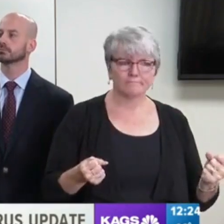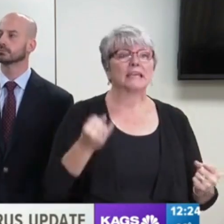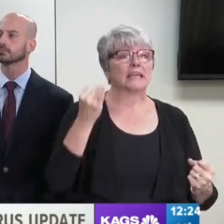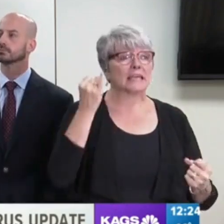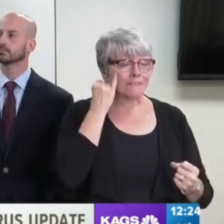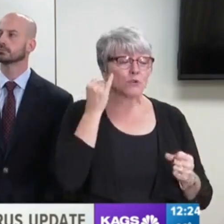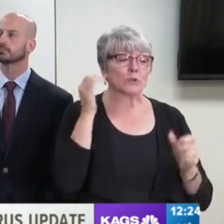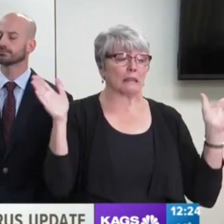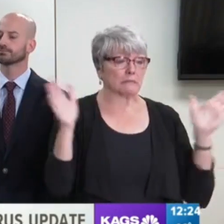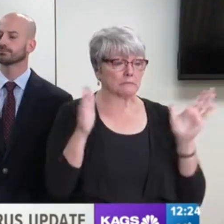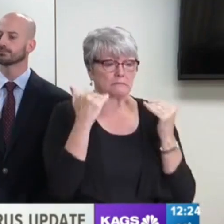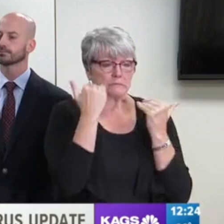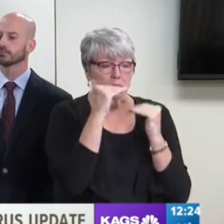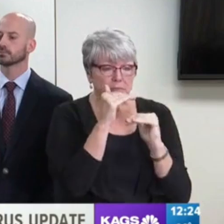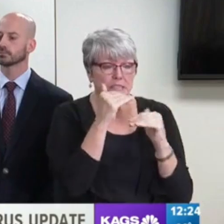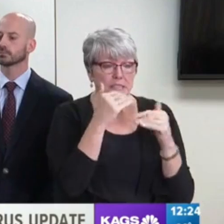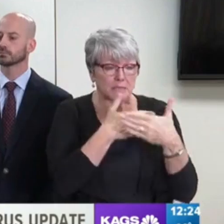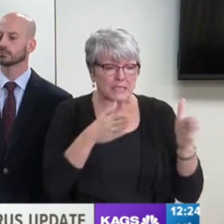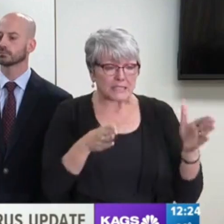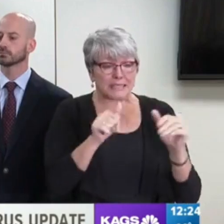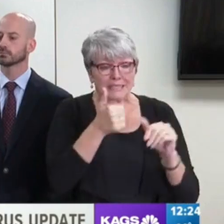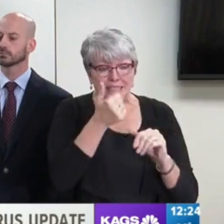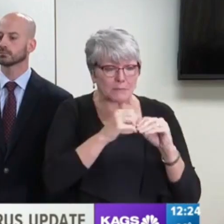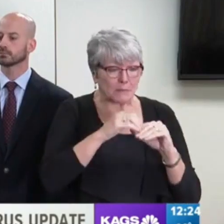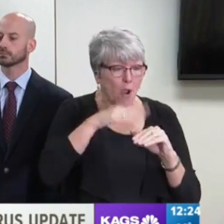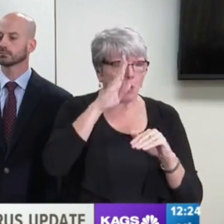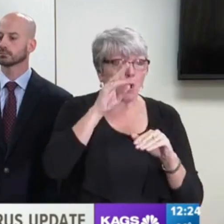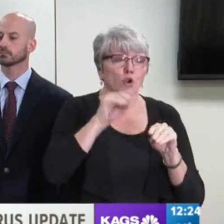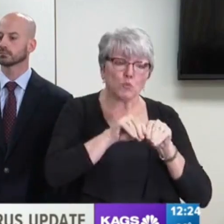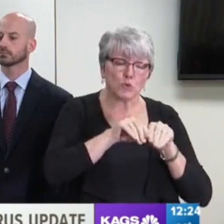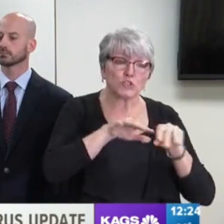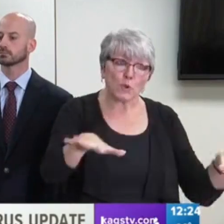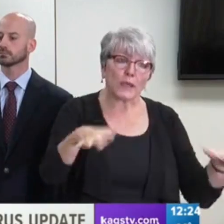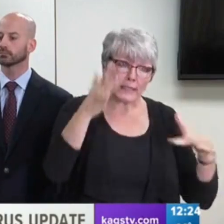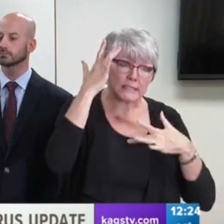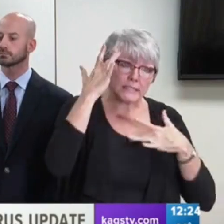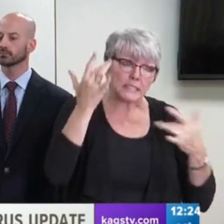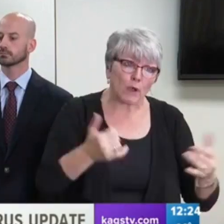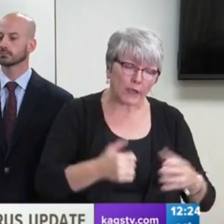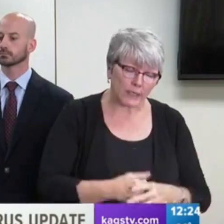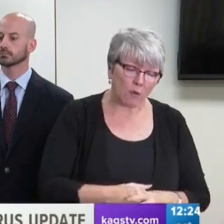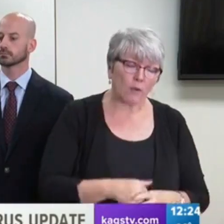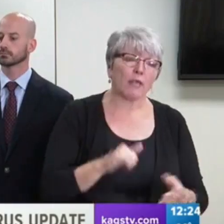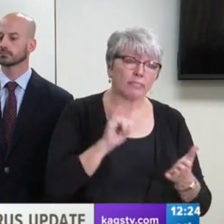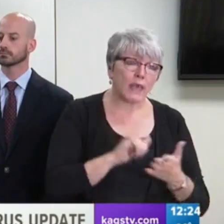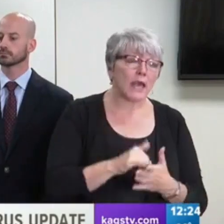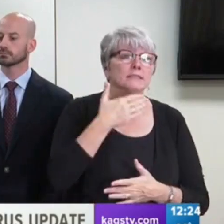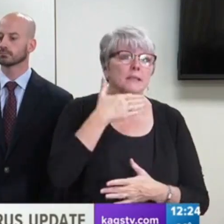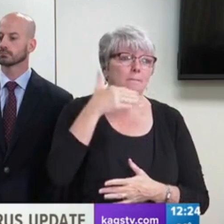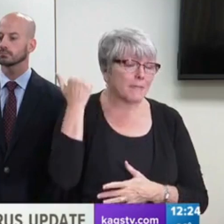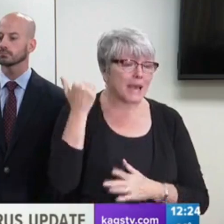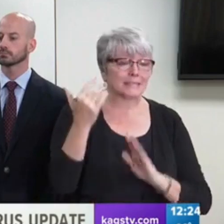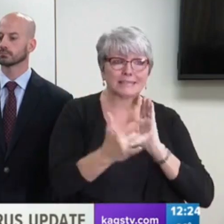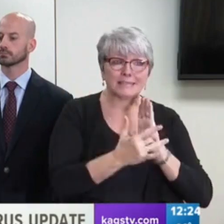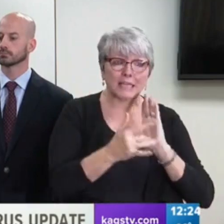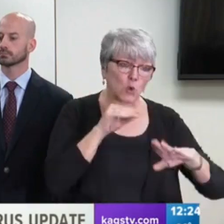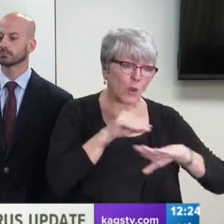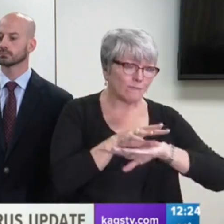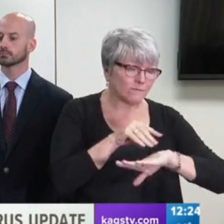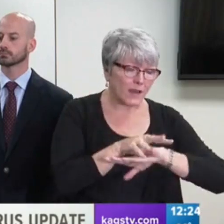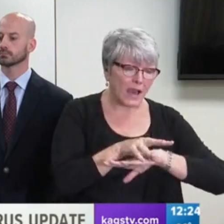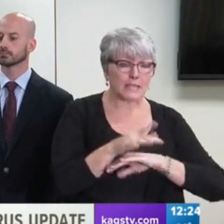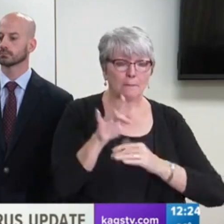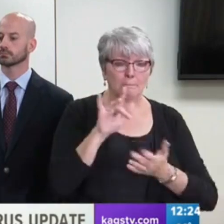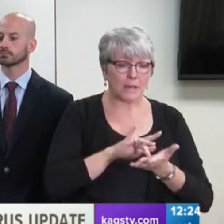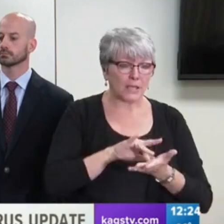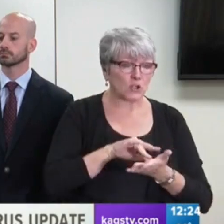you're in a confined space, if you're 10 or more, you're going to be spreading this disease at this point. That is the best technical advice,